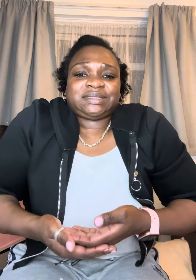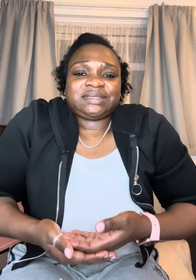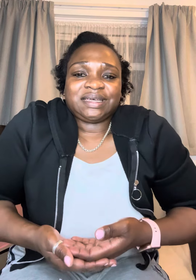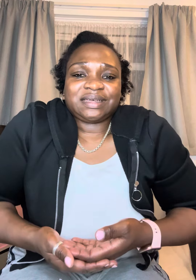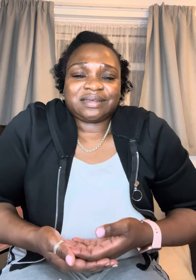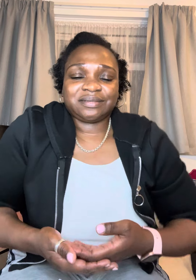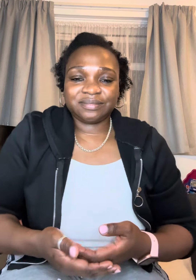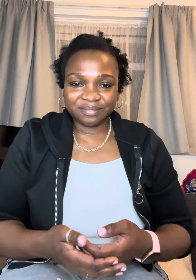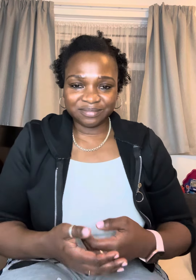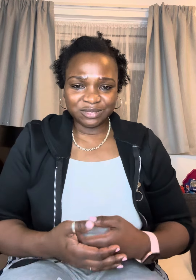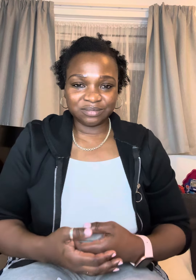sick,